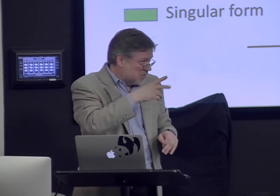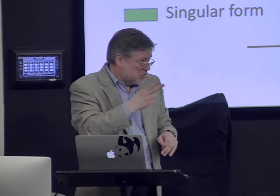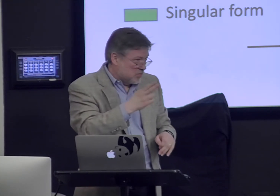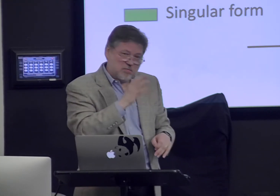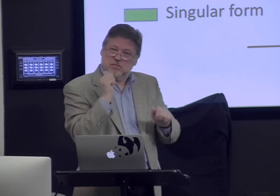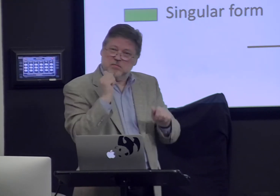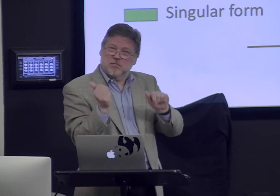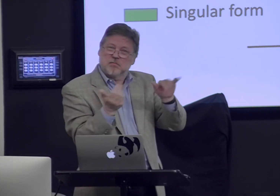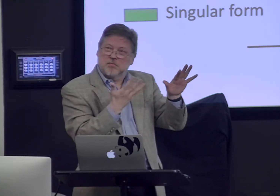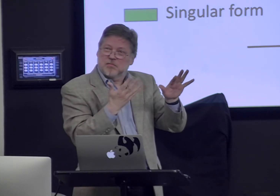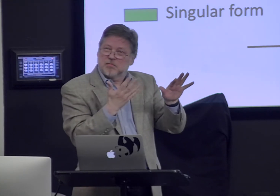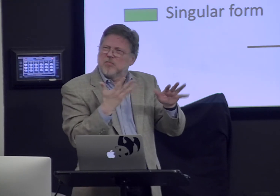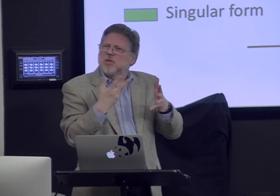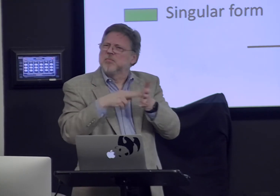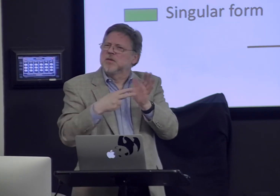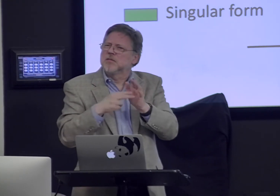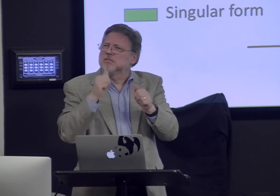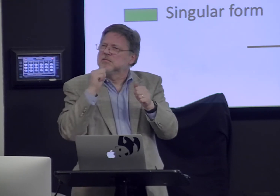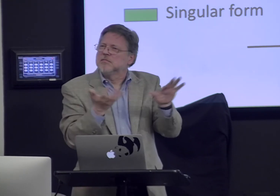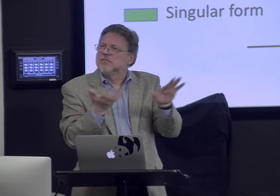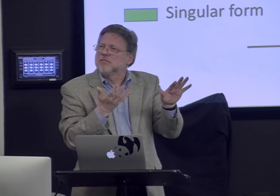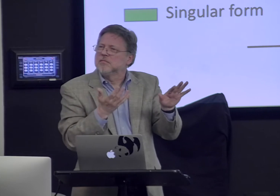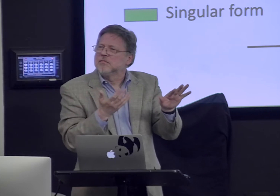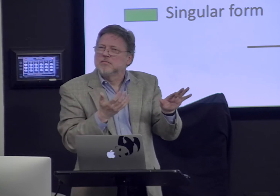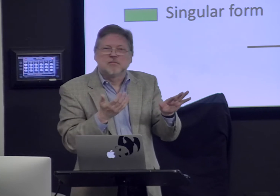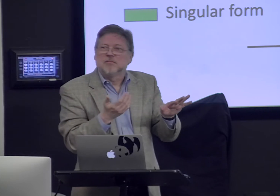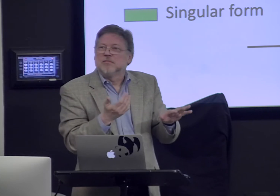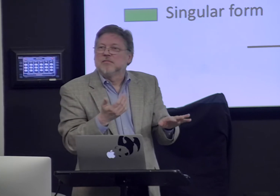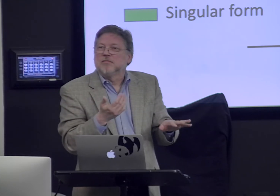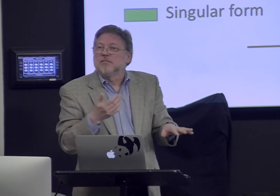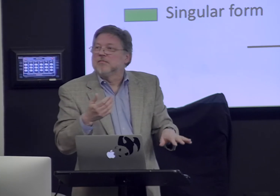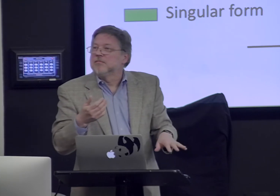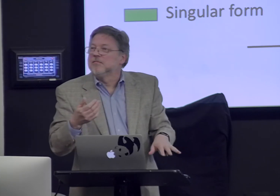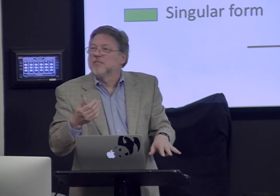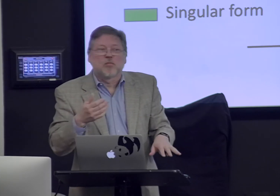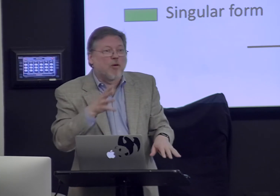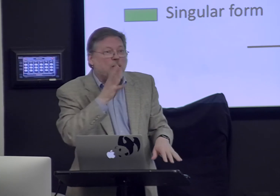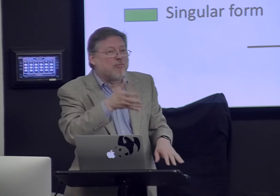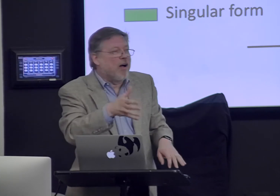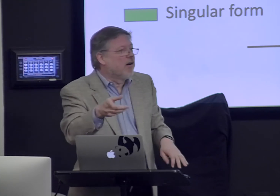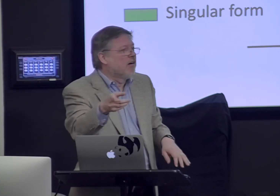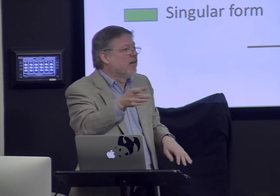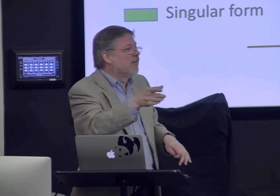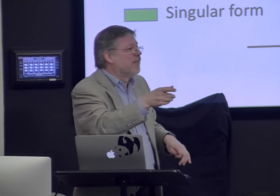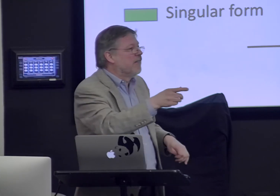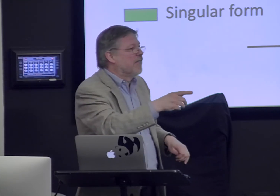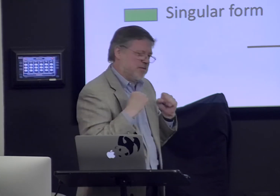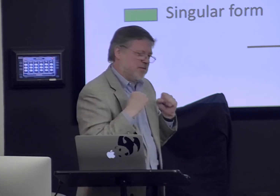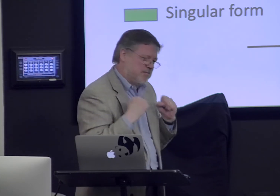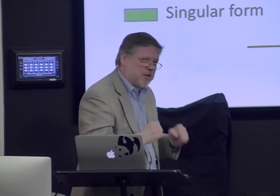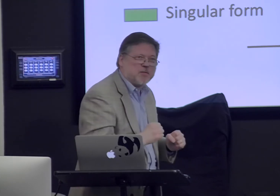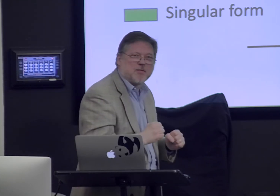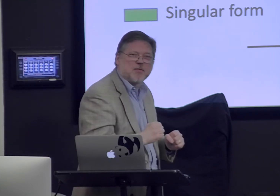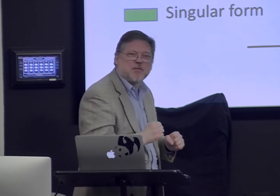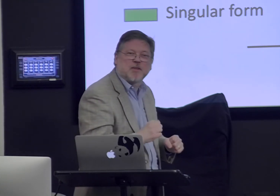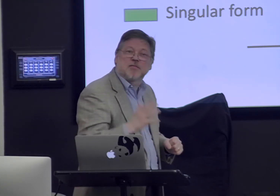made. Does anyone use this sign, or has anyone seen it? And if so, what does it mean? Okay, I see some guesses of grandmother